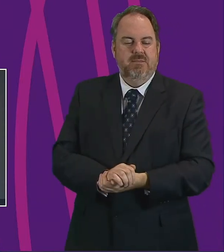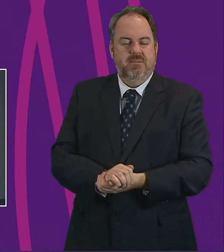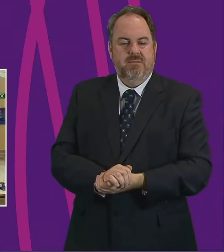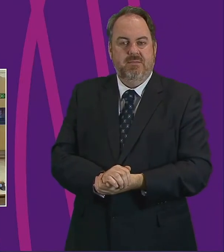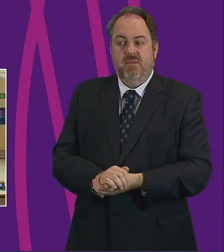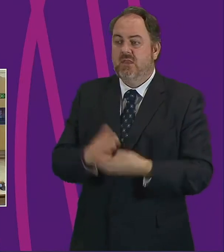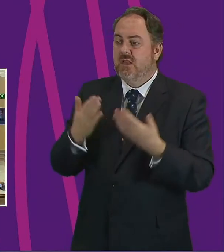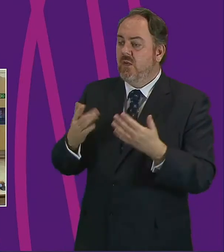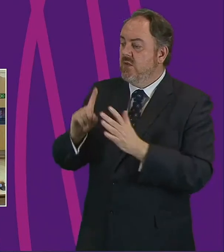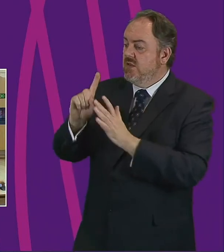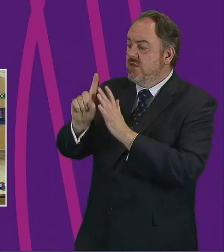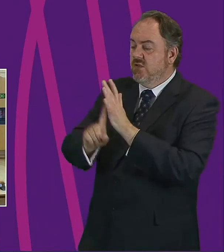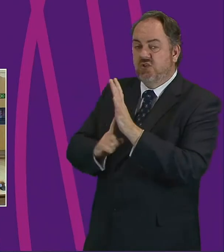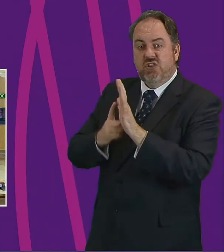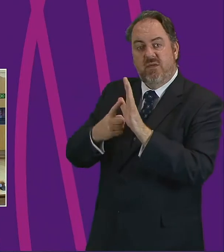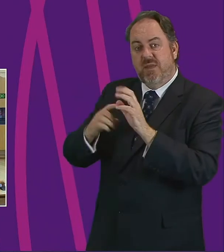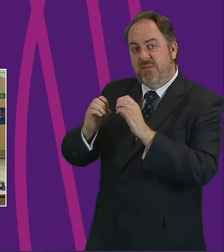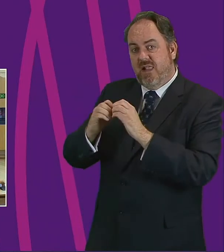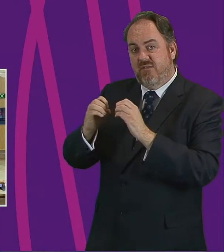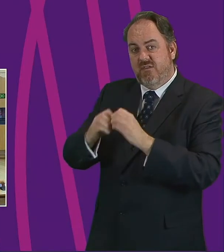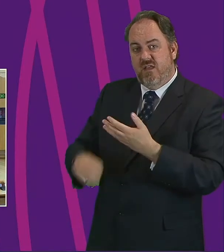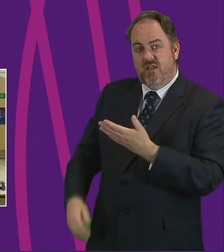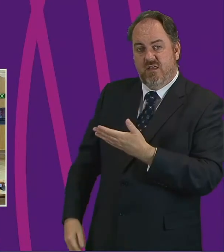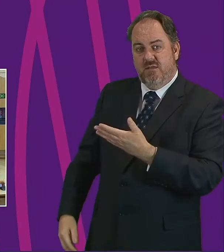Jeremy Balfour, followed by Bob Doris.